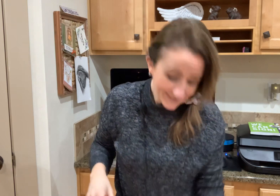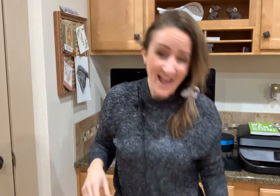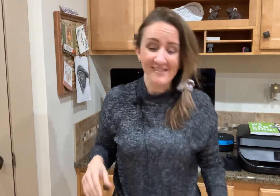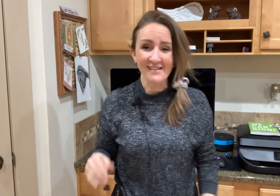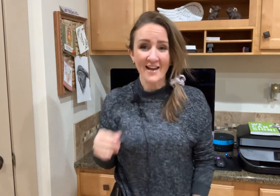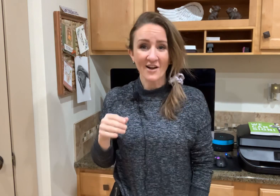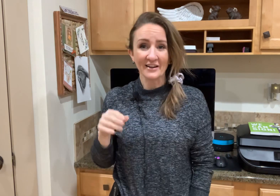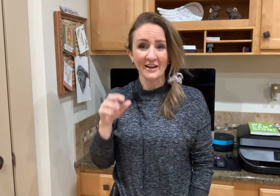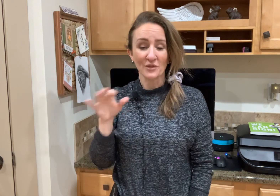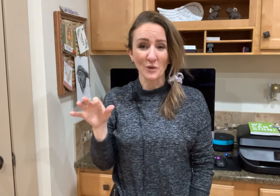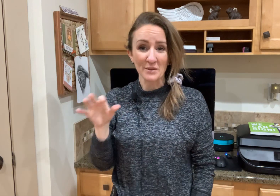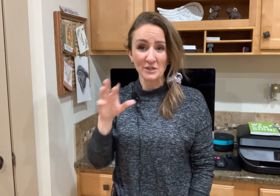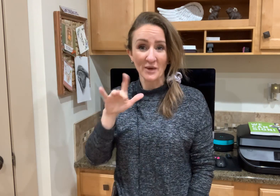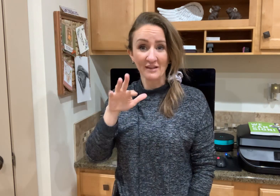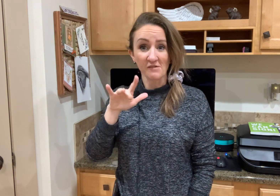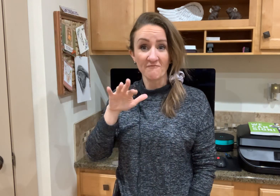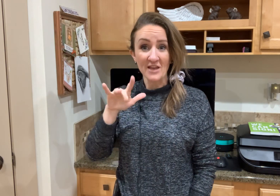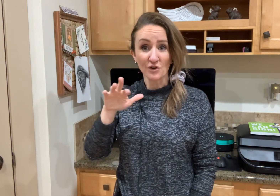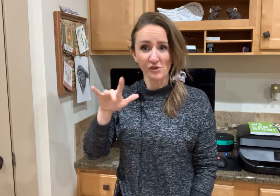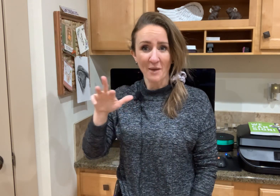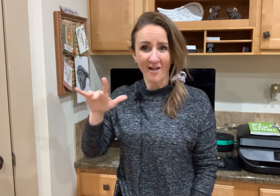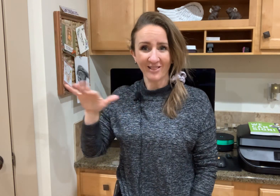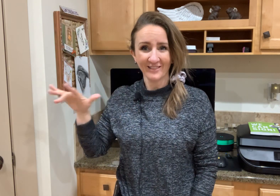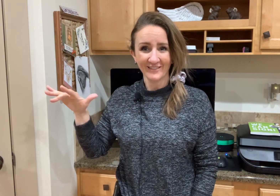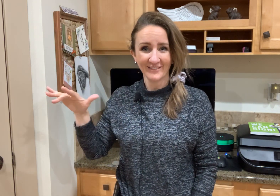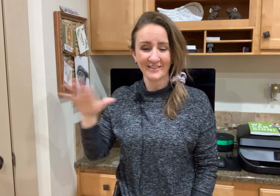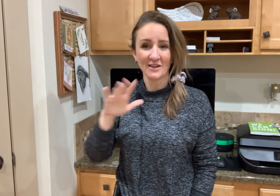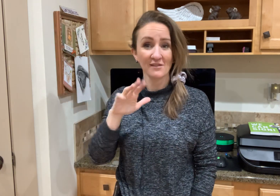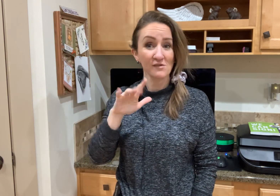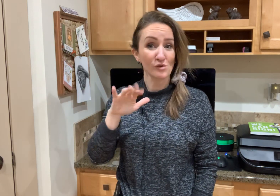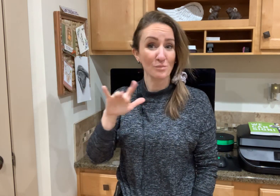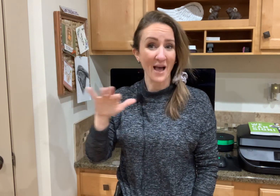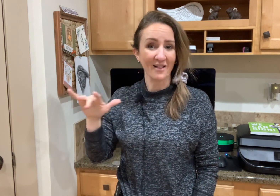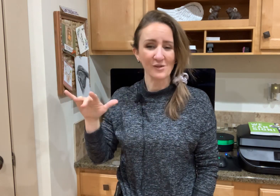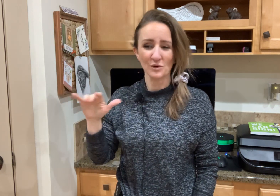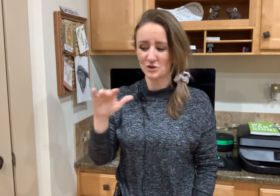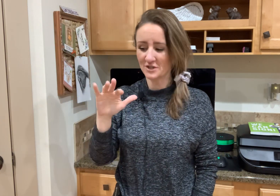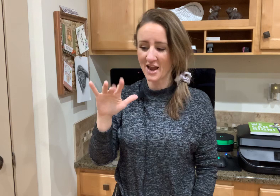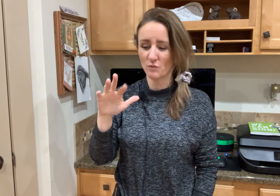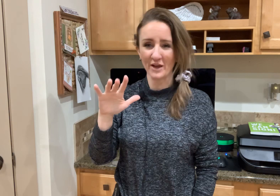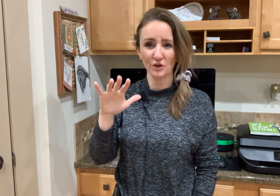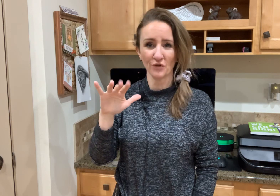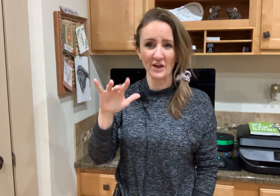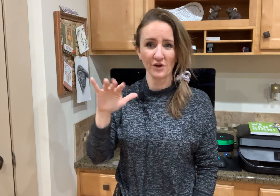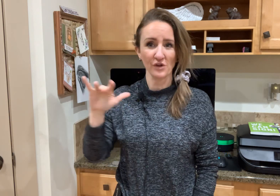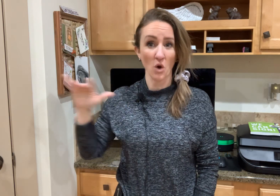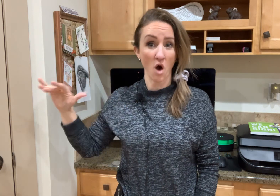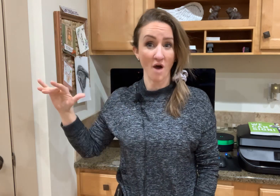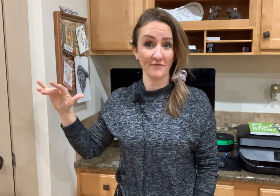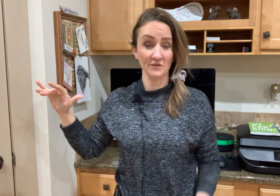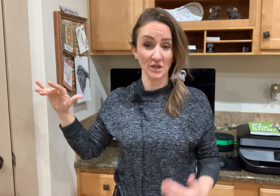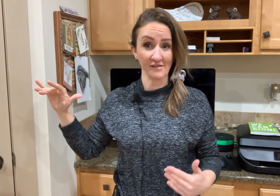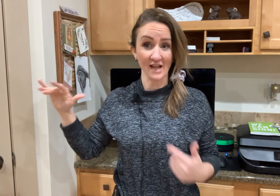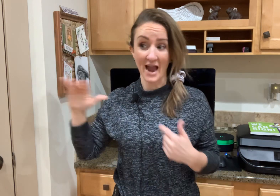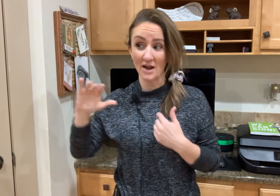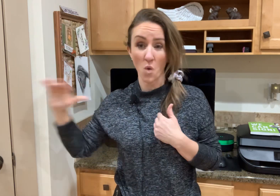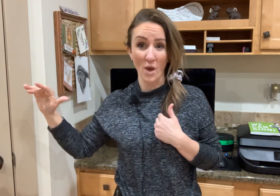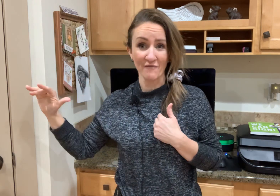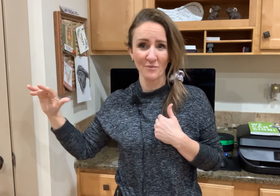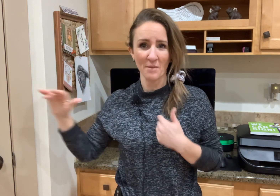Next sign on here that we're going to be doing is finger spell. So you just kind of wiggle your fingers and go off to the side, away from the